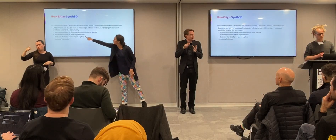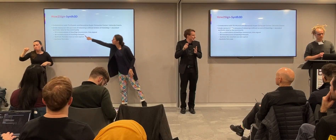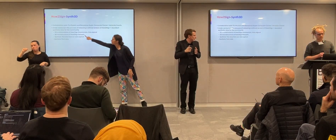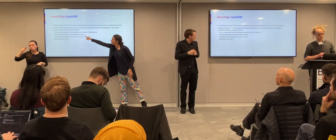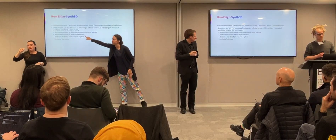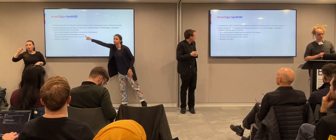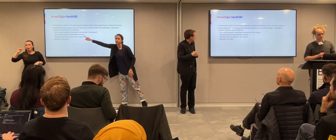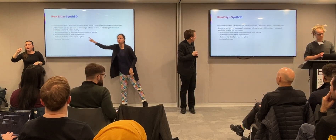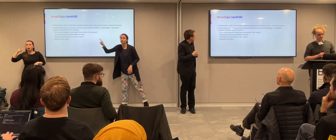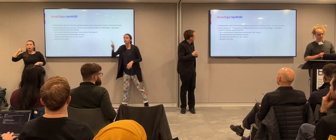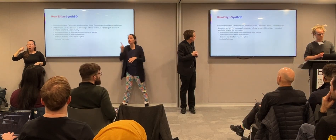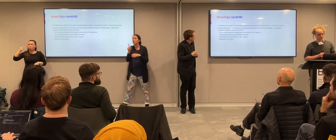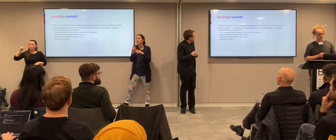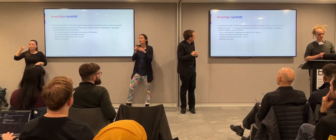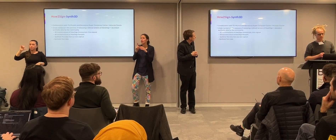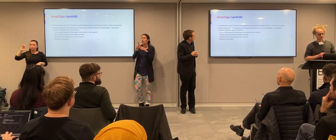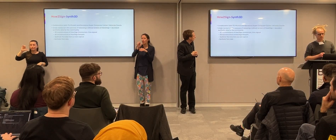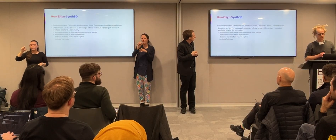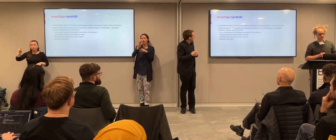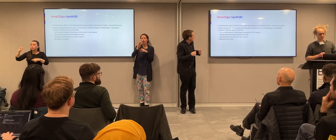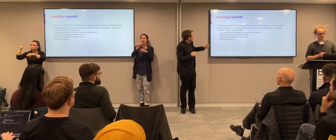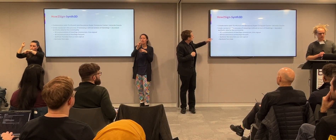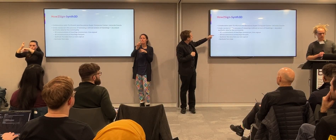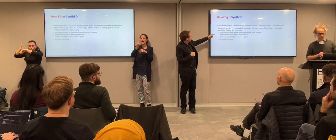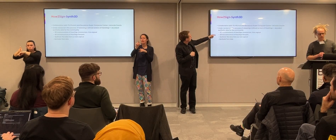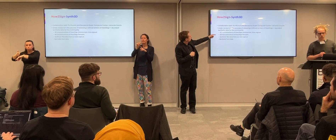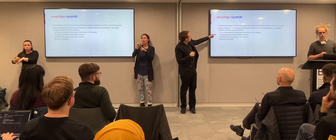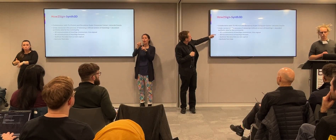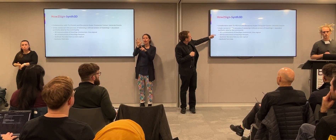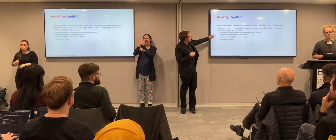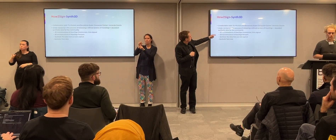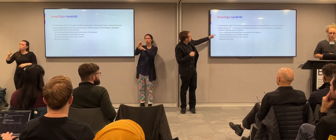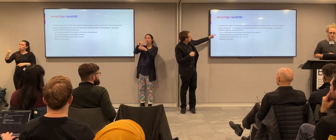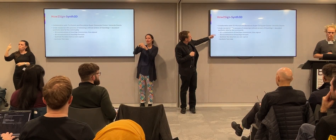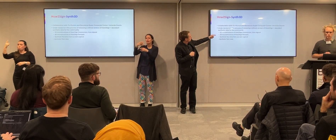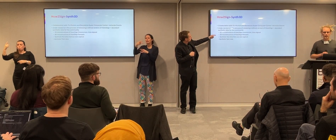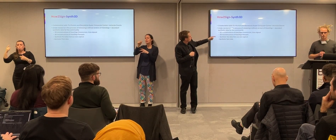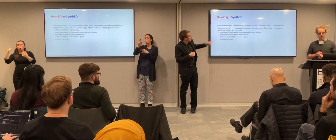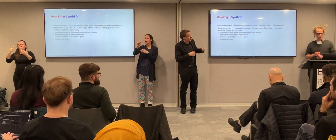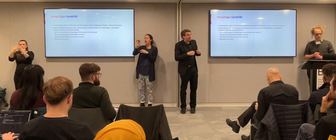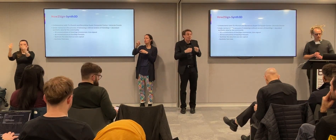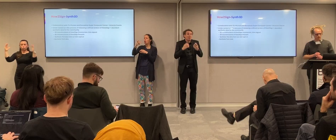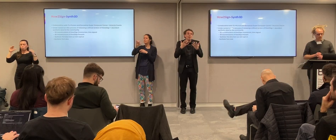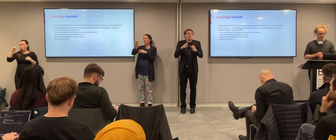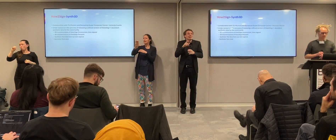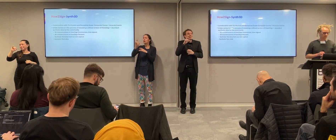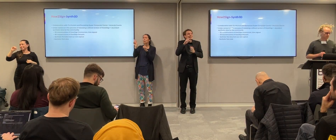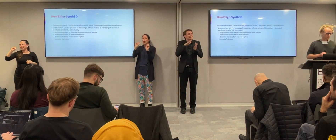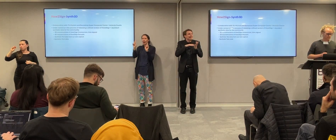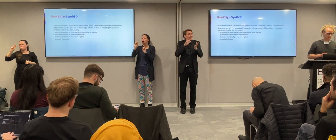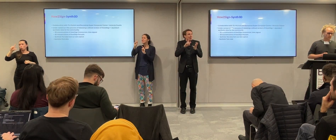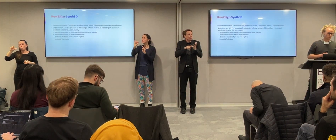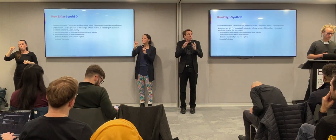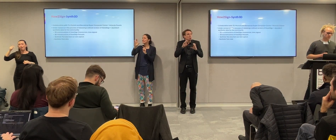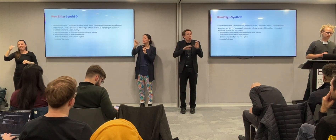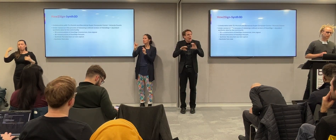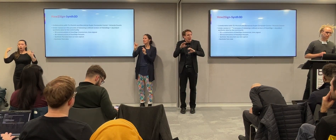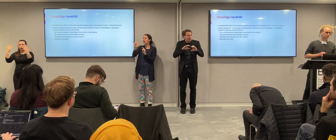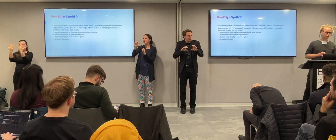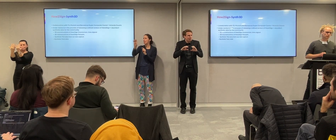It was captured. Amanda captured that in the Panoptic studio of CMU Labs, and it's basically